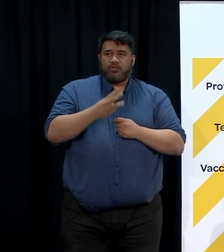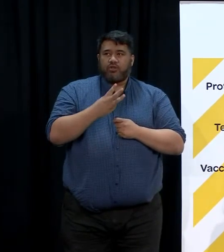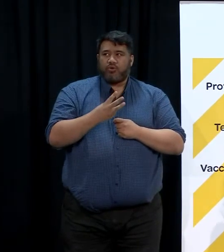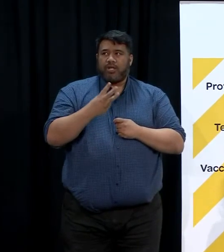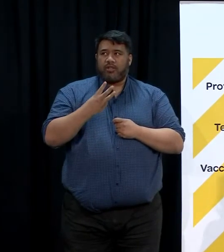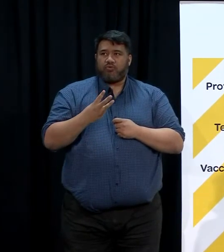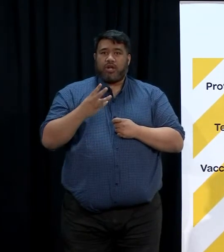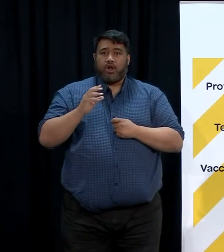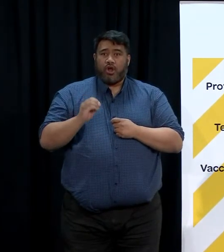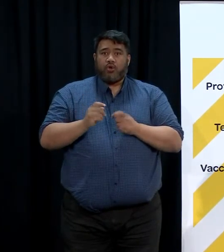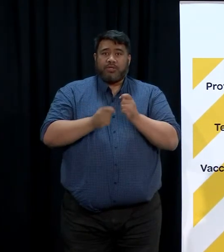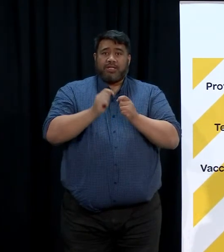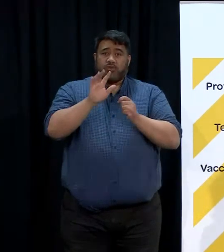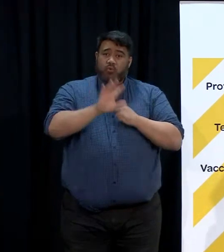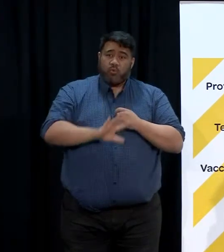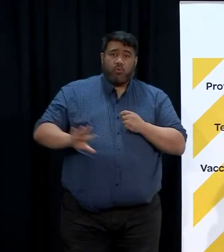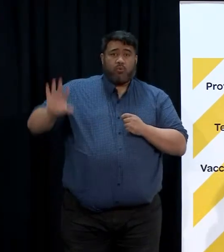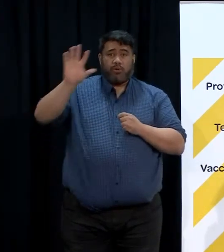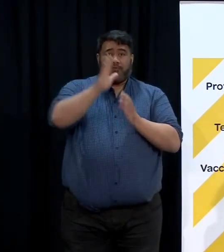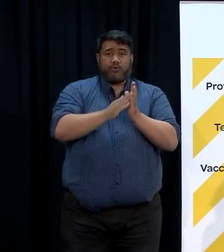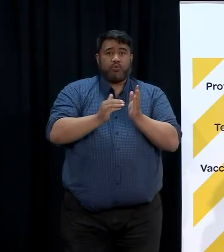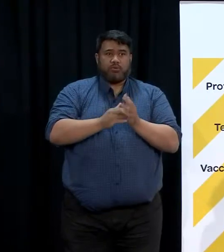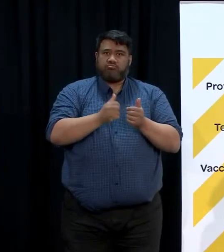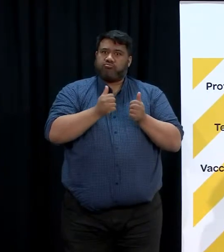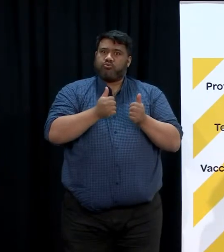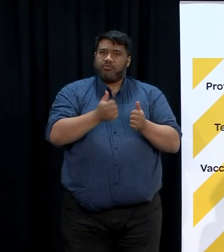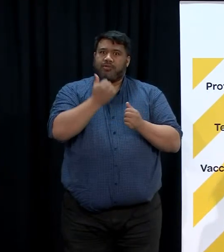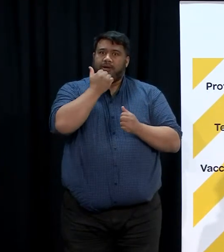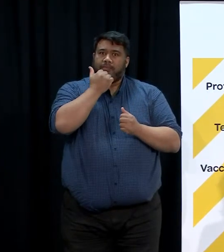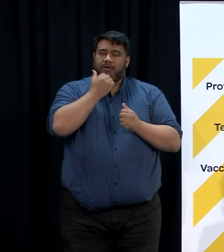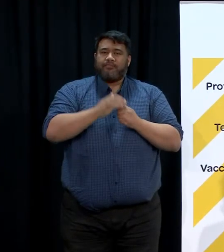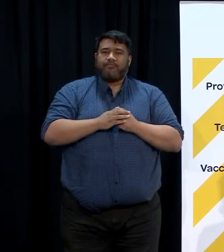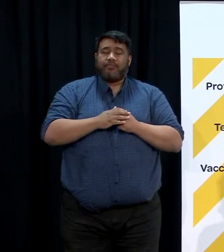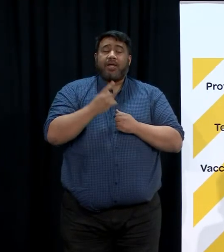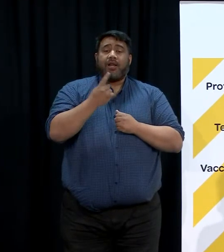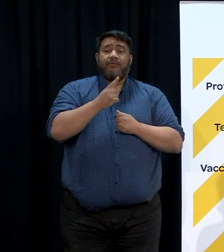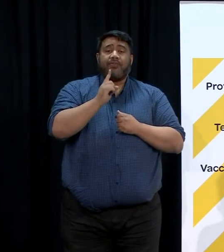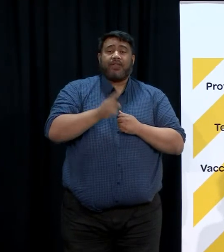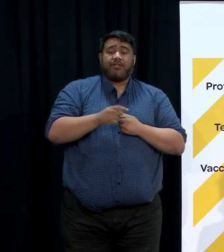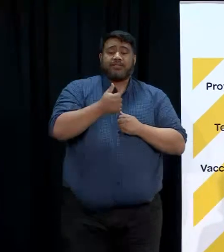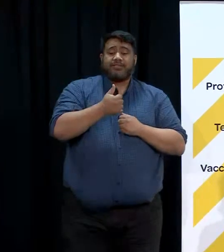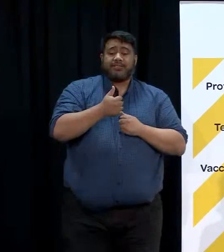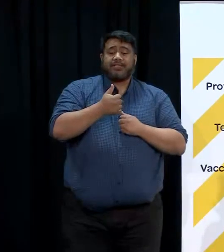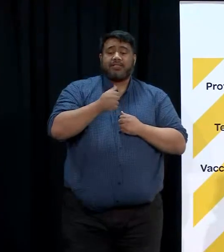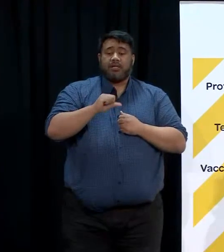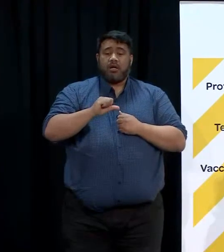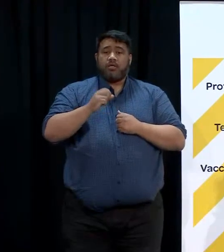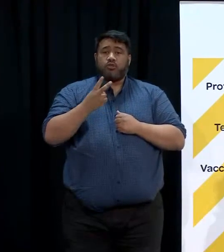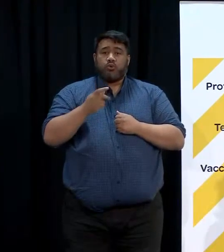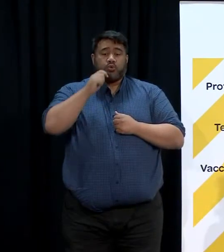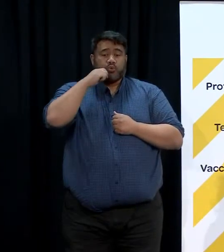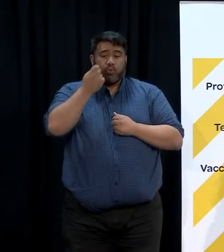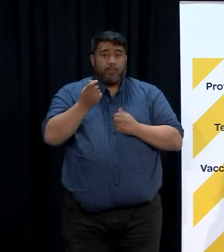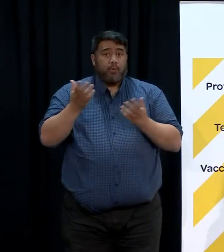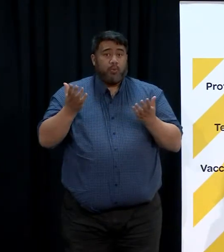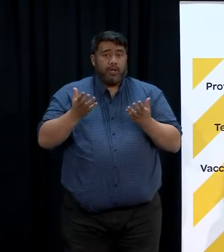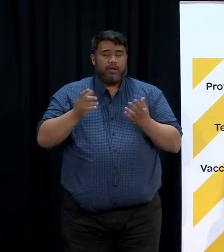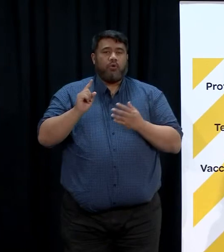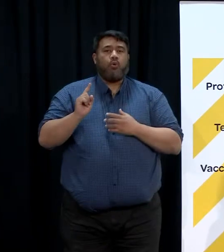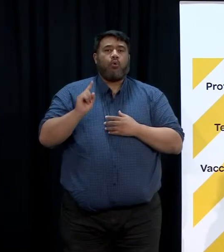26,330 tests processed around the motu, and there were 11,692 swabs taken in Auckland. It's